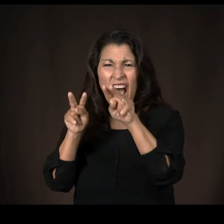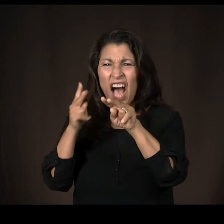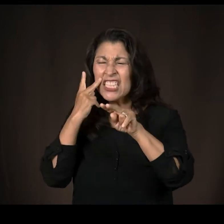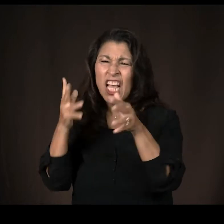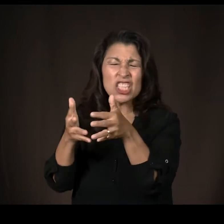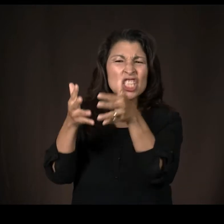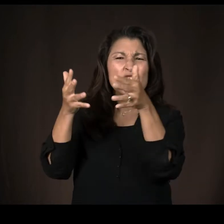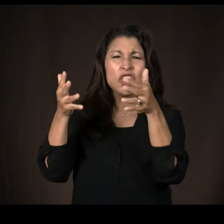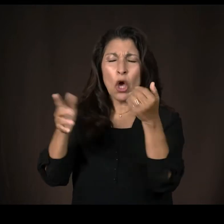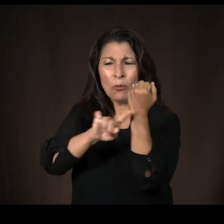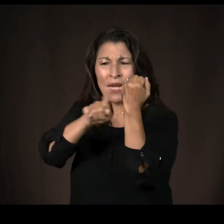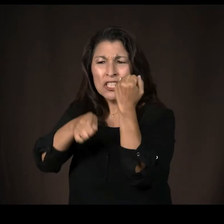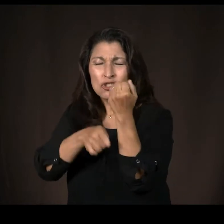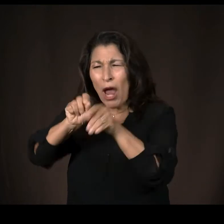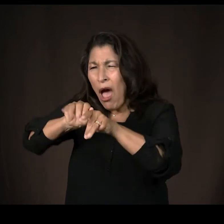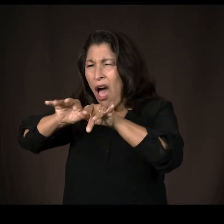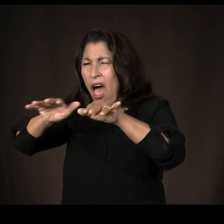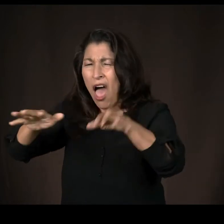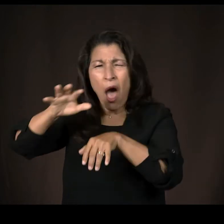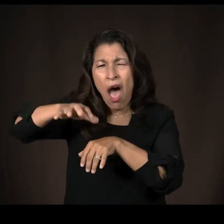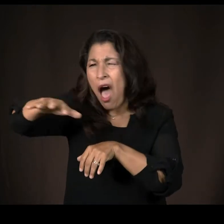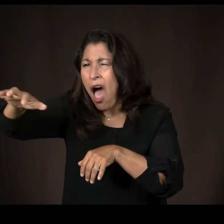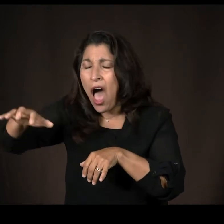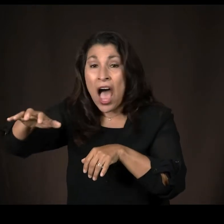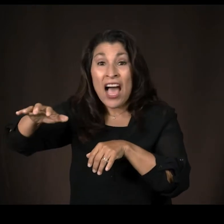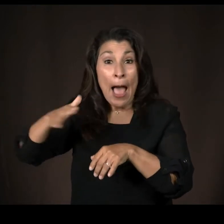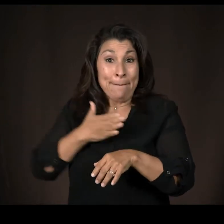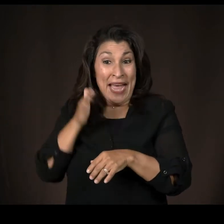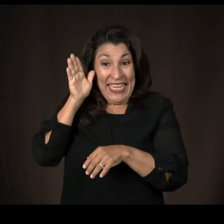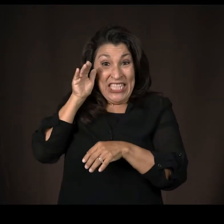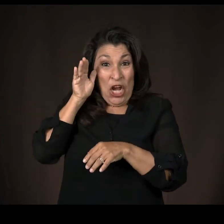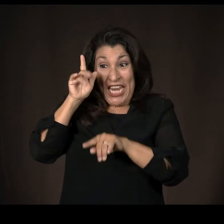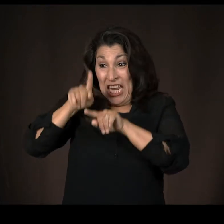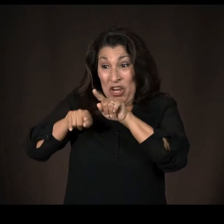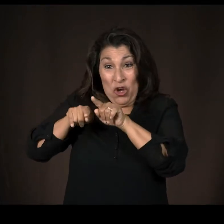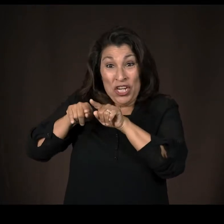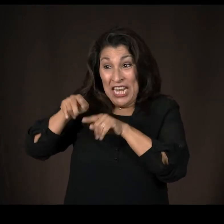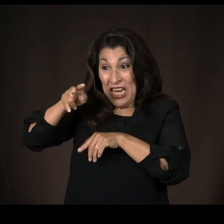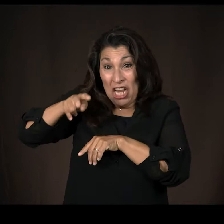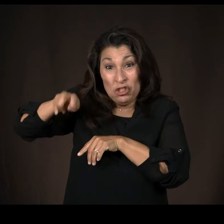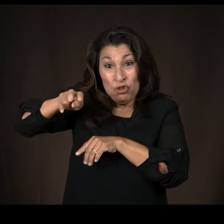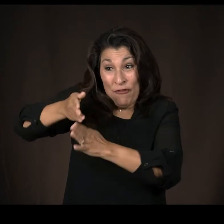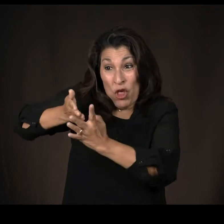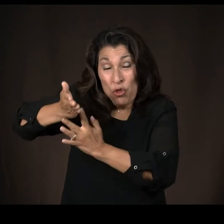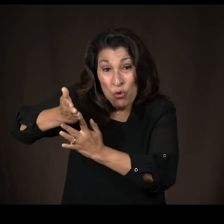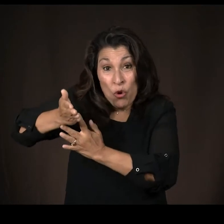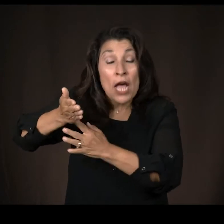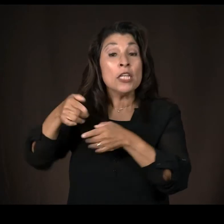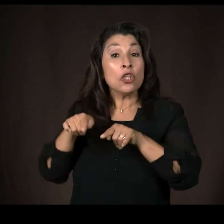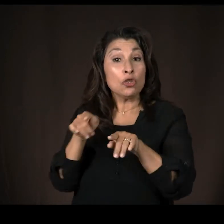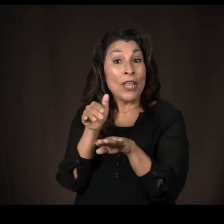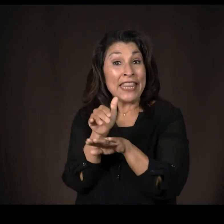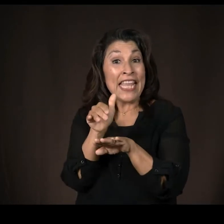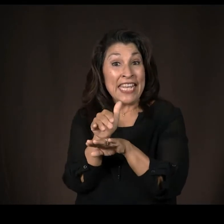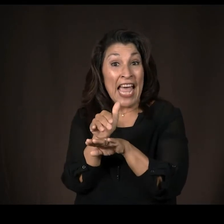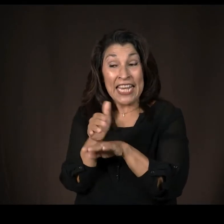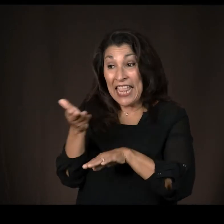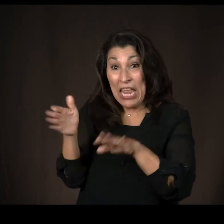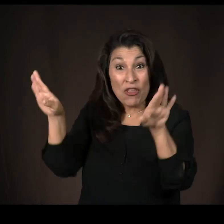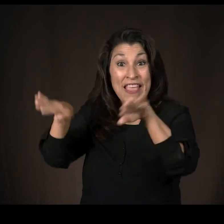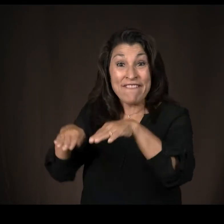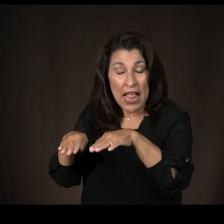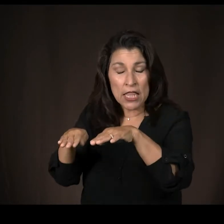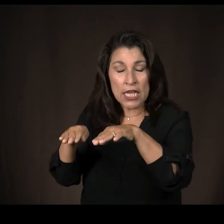even enough room for my donkey to get through. So I went up the valley by night. He goes outside the